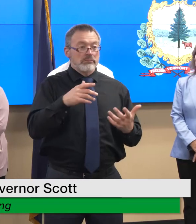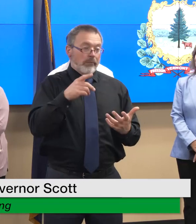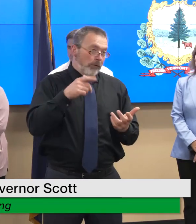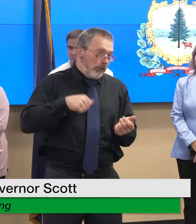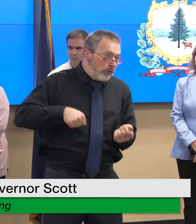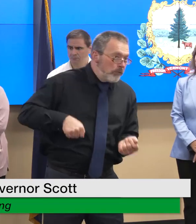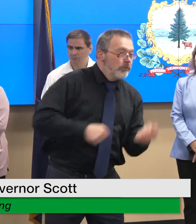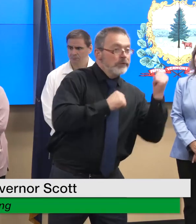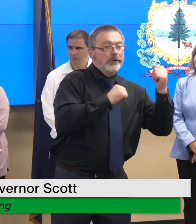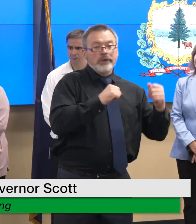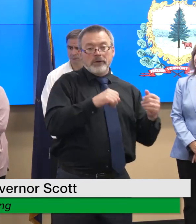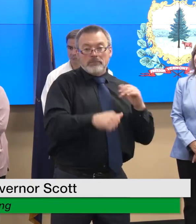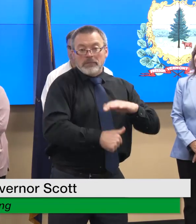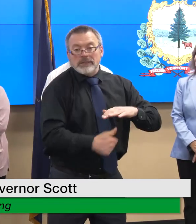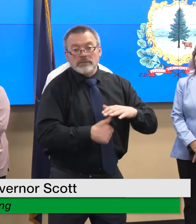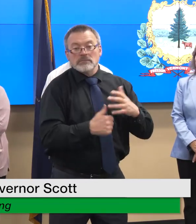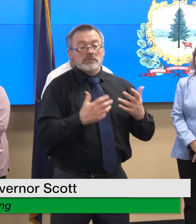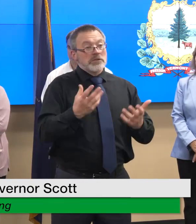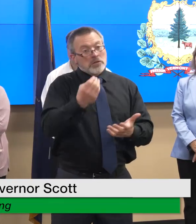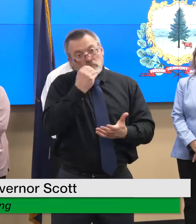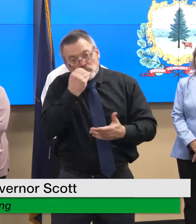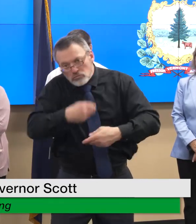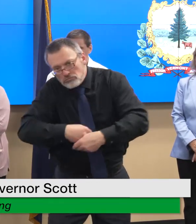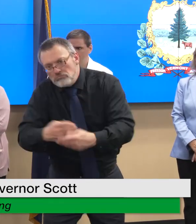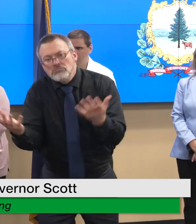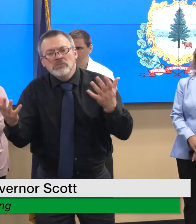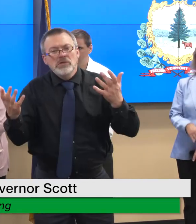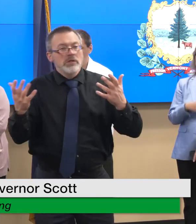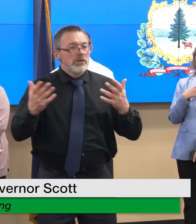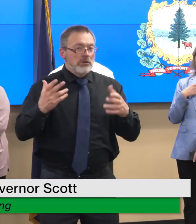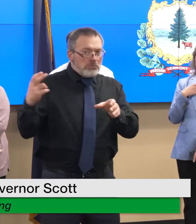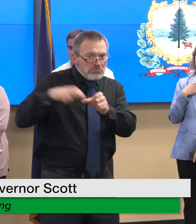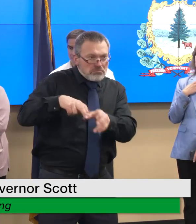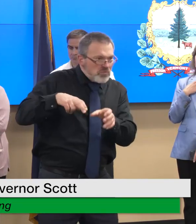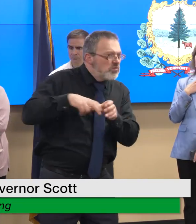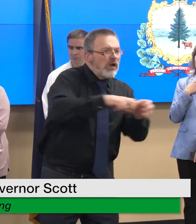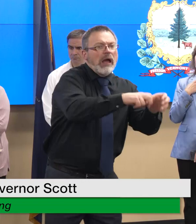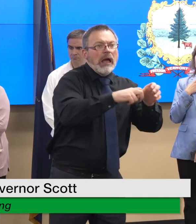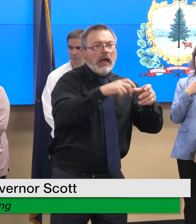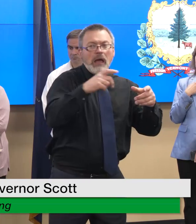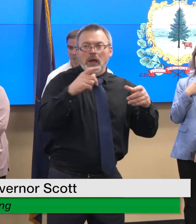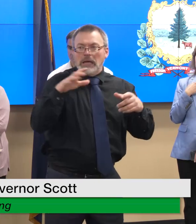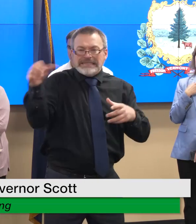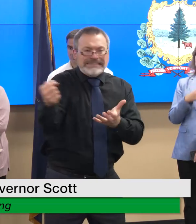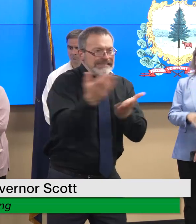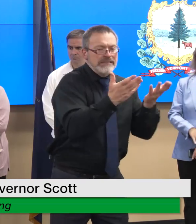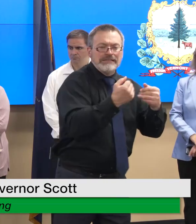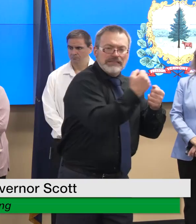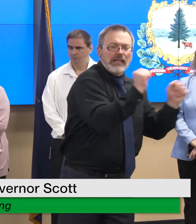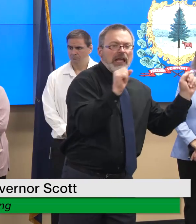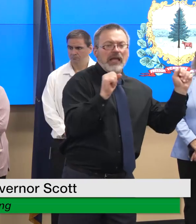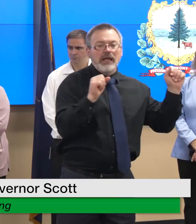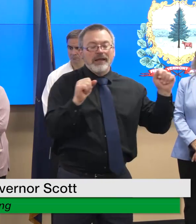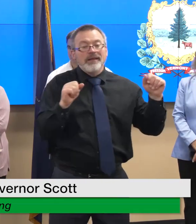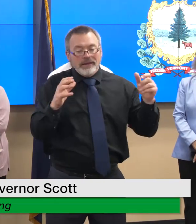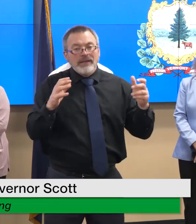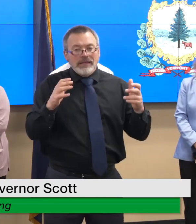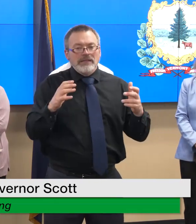for someone, or driving across the state to rescue people from cars swept up in floodwaters, thank